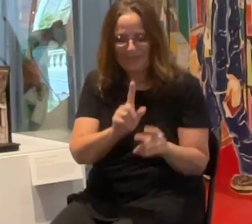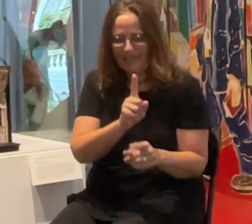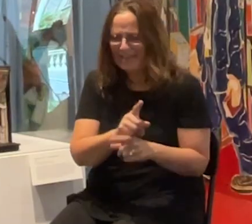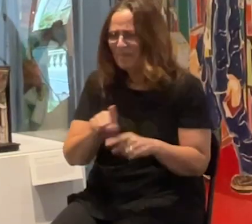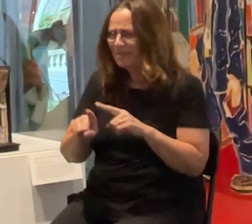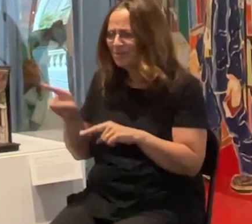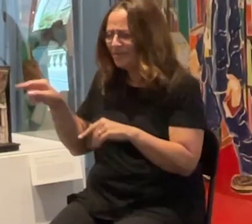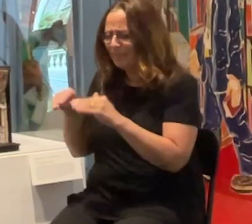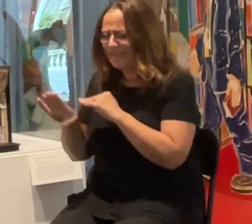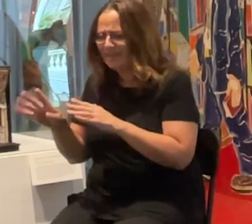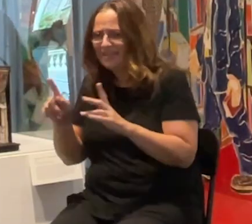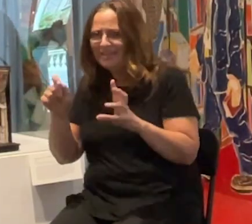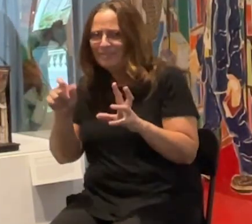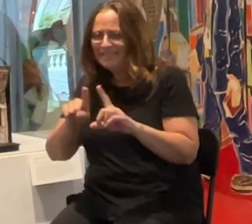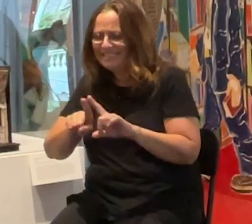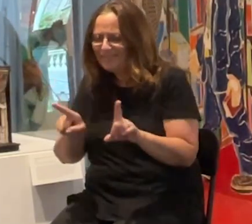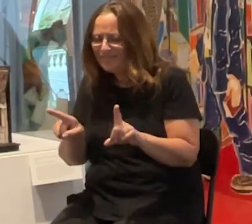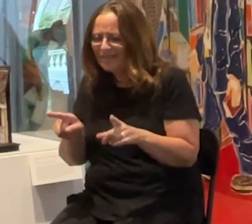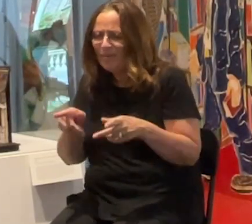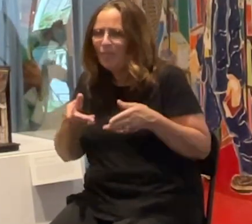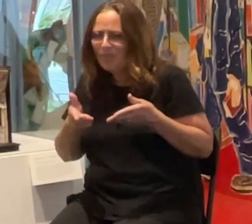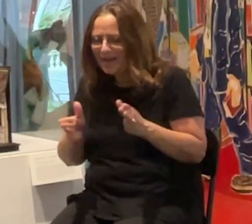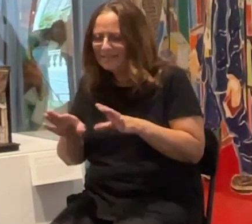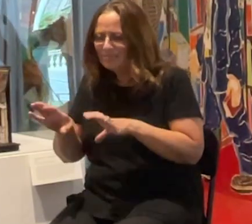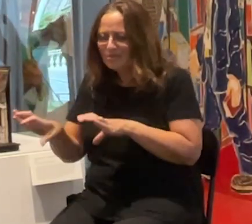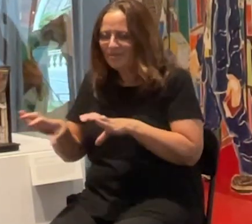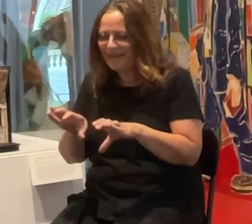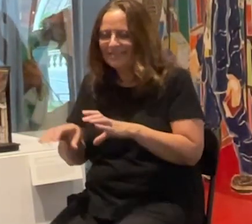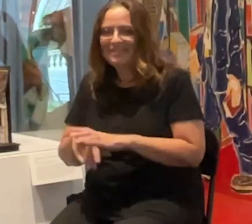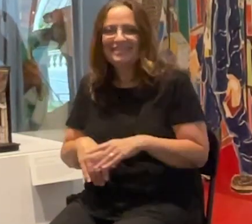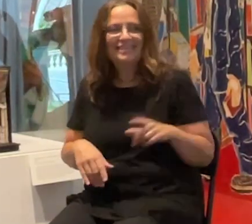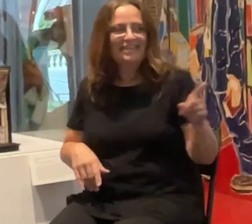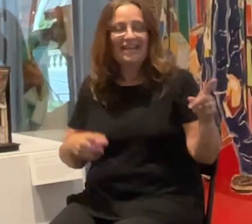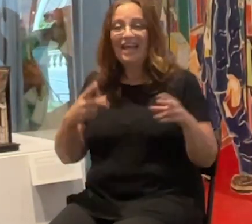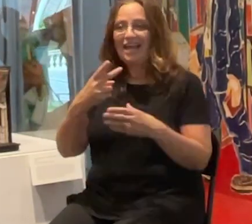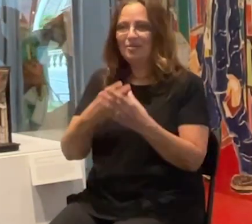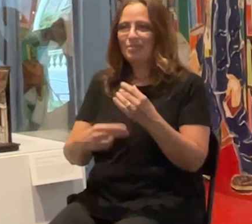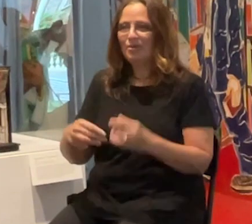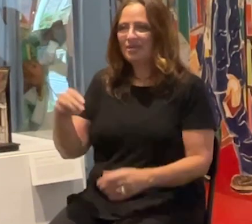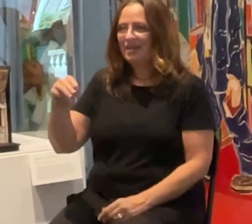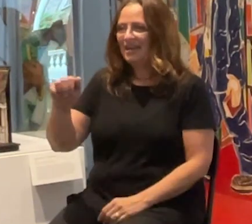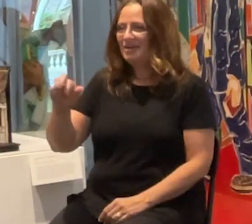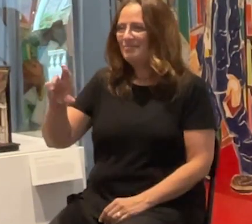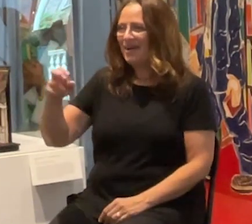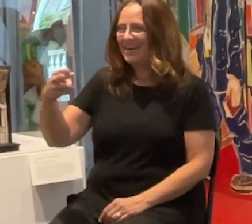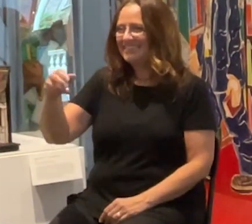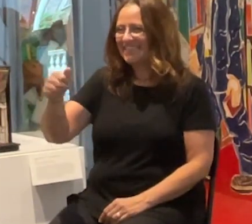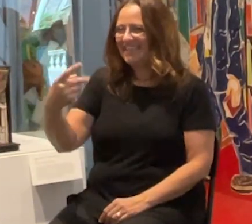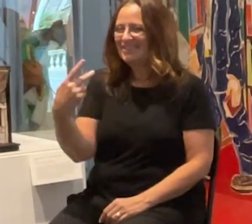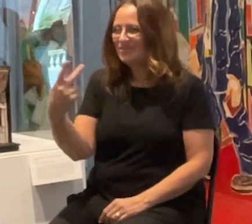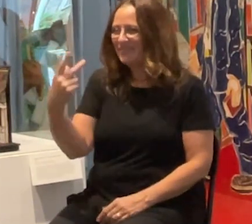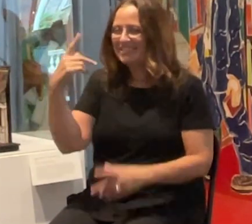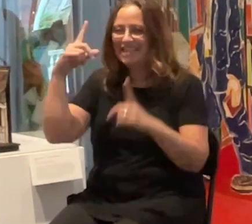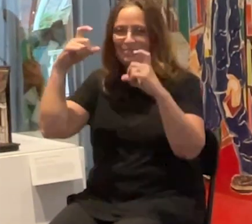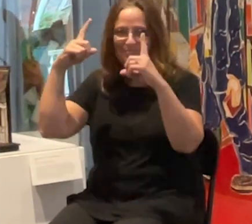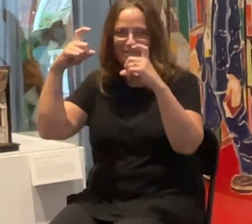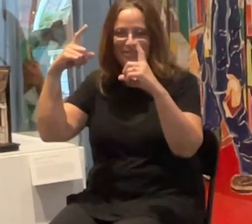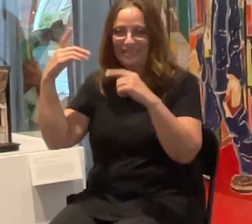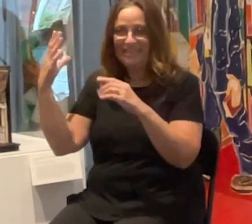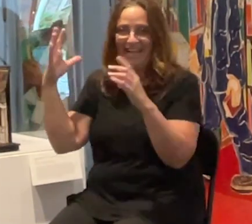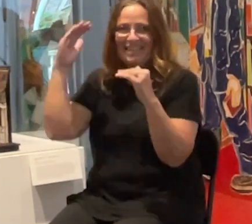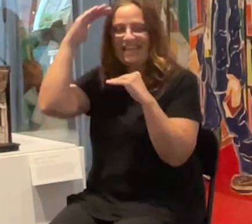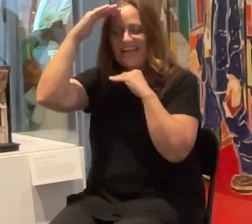it. It is the favorite selfie spot, I would say. Sure. And both Masha and I have had headshots done in here too, I think, because it is